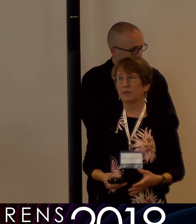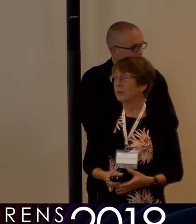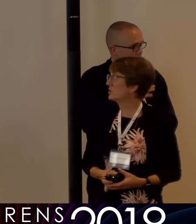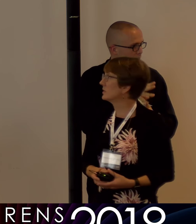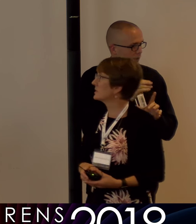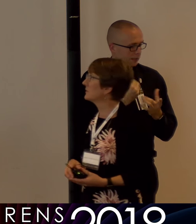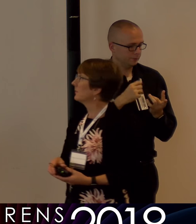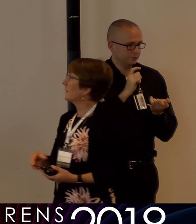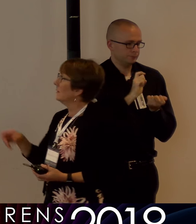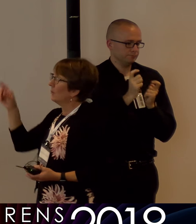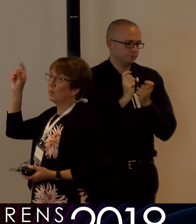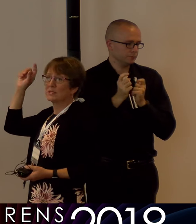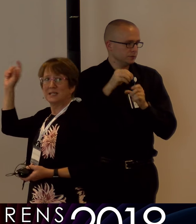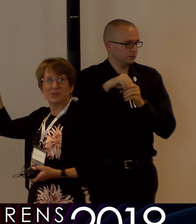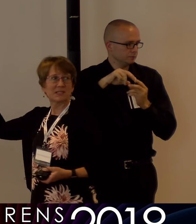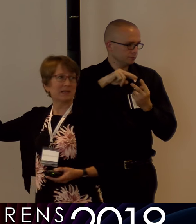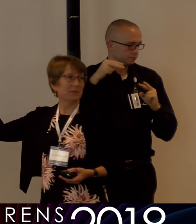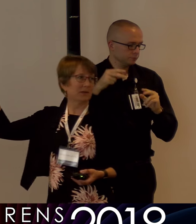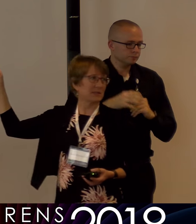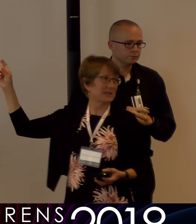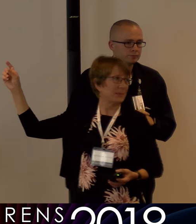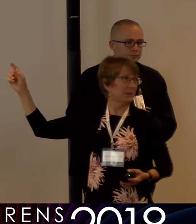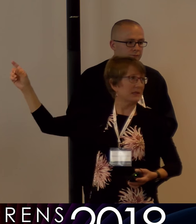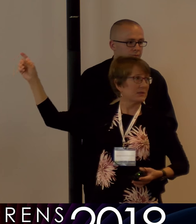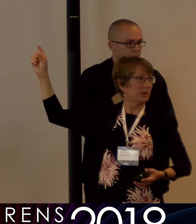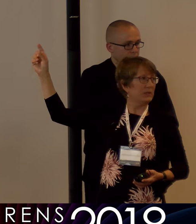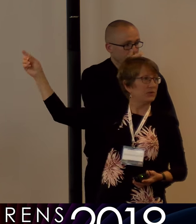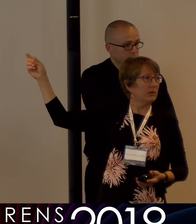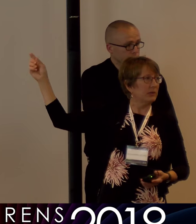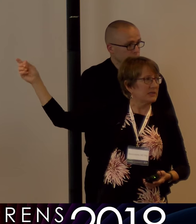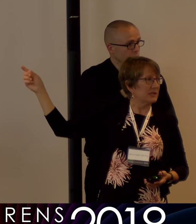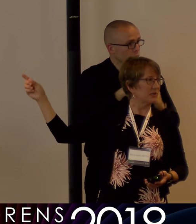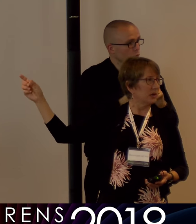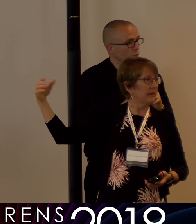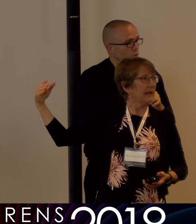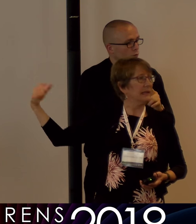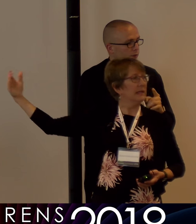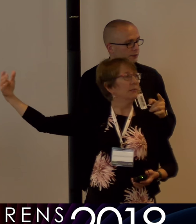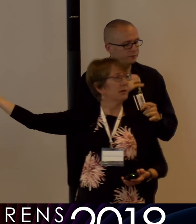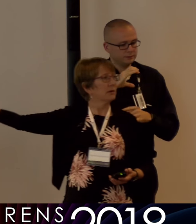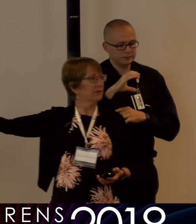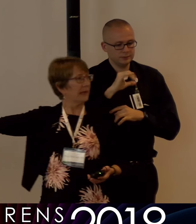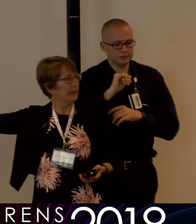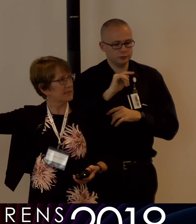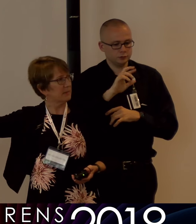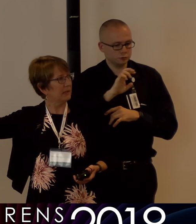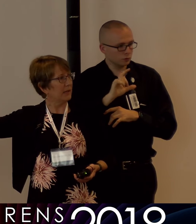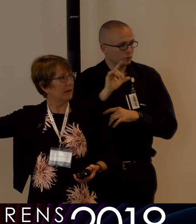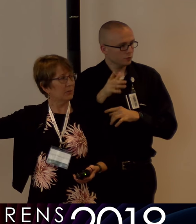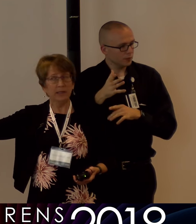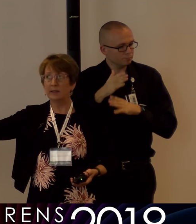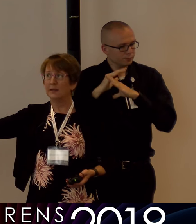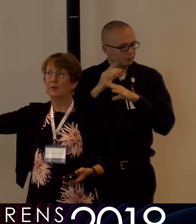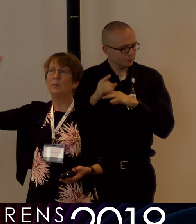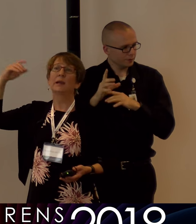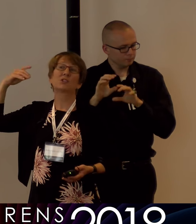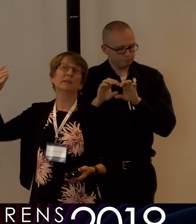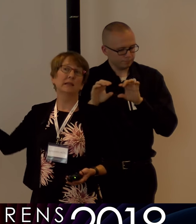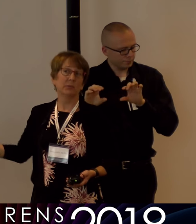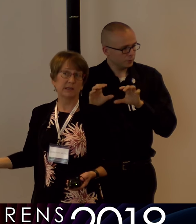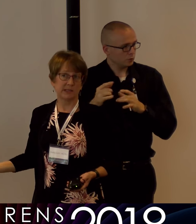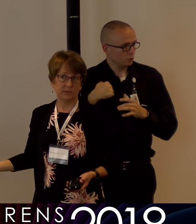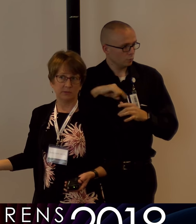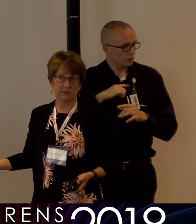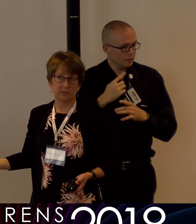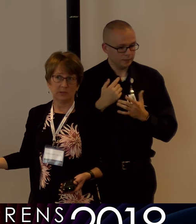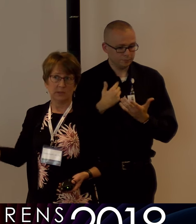to malformations. What was interesting about this experiment is when we treat with citral, that inhibitor of that enzymatic pathway, we actually